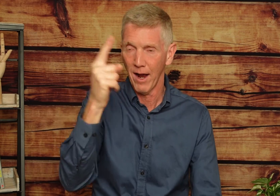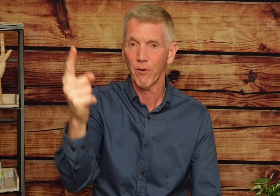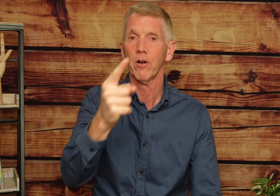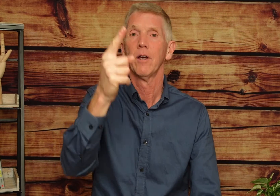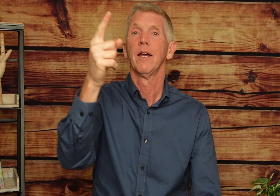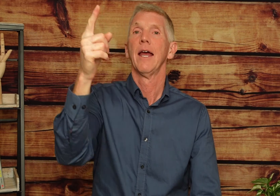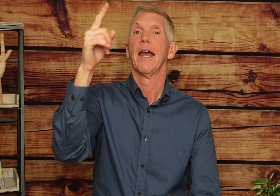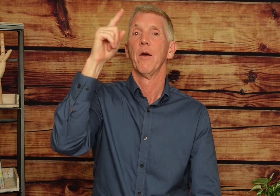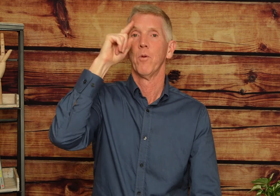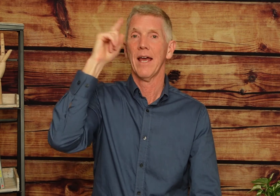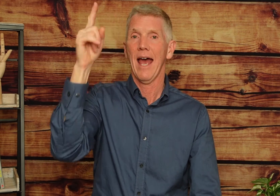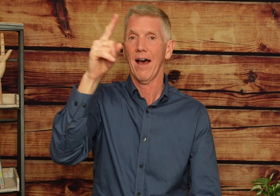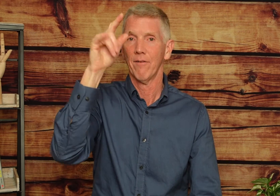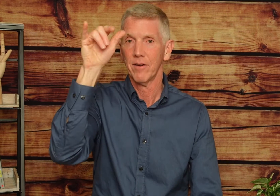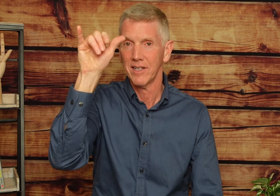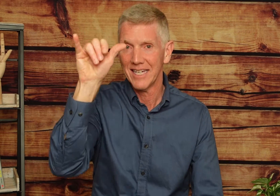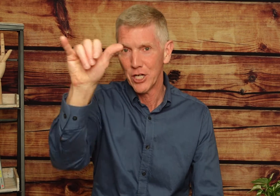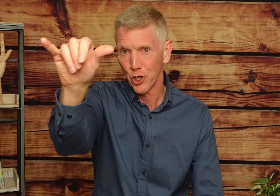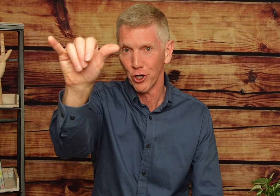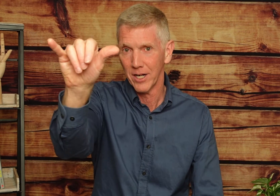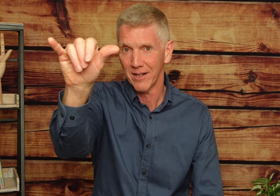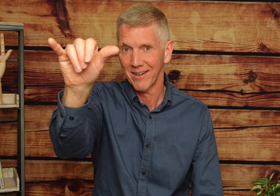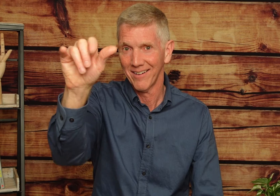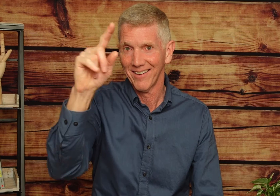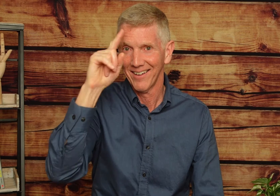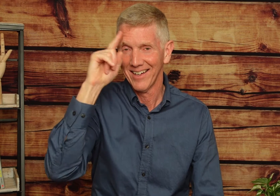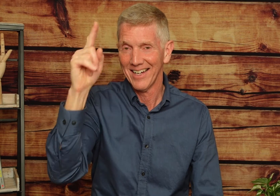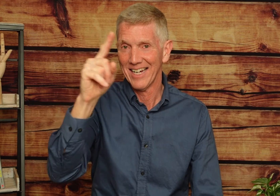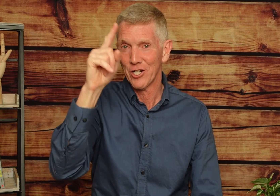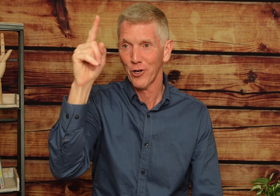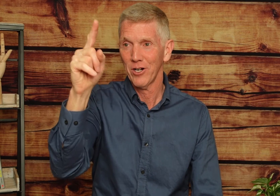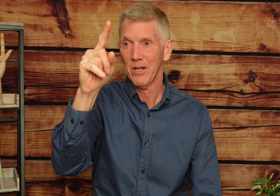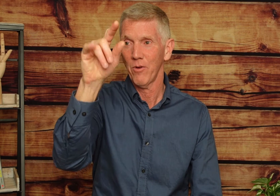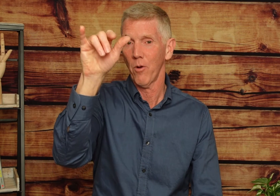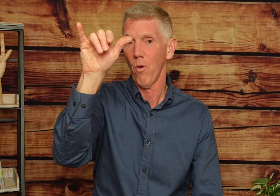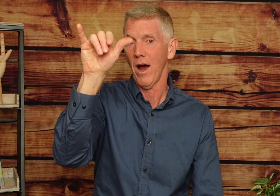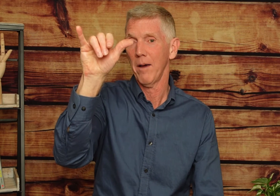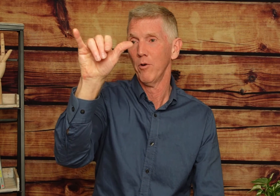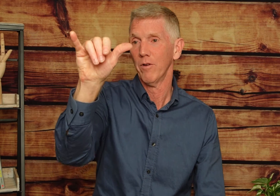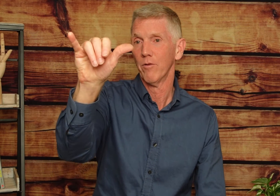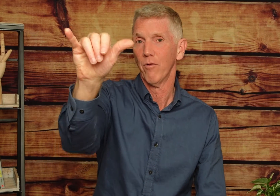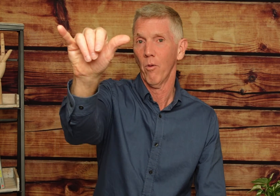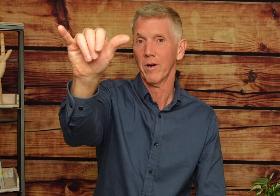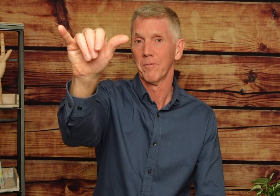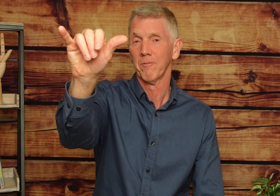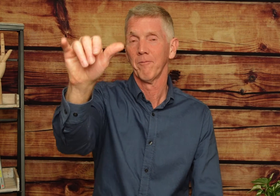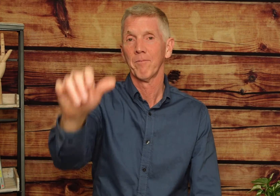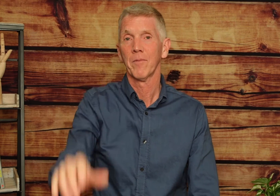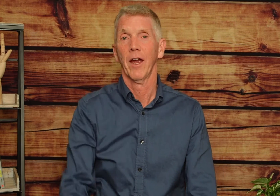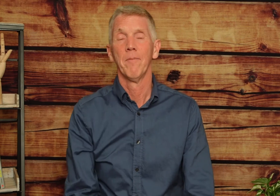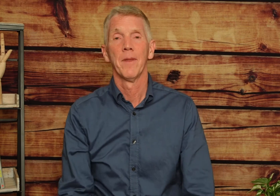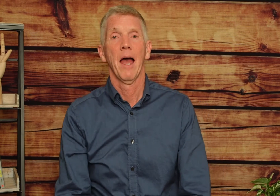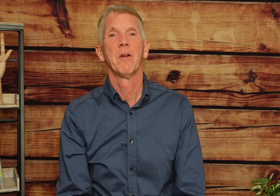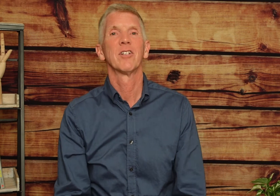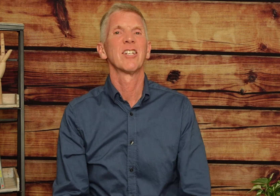forever and we have eternity. Eternity with a Y moving forward. Okay? How about to